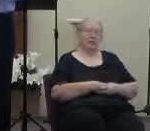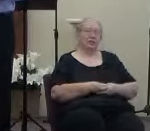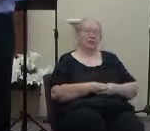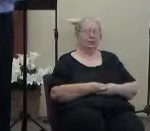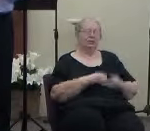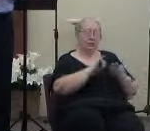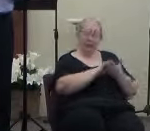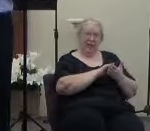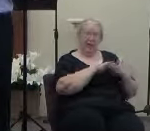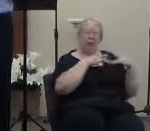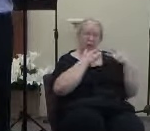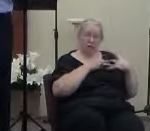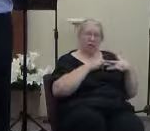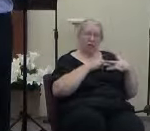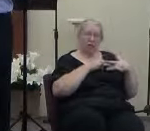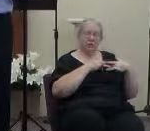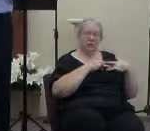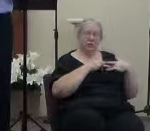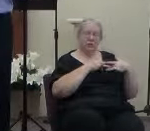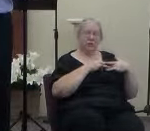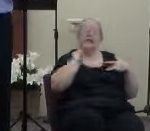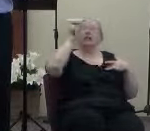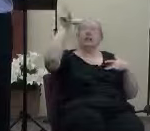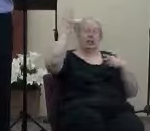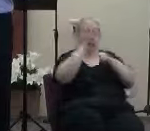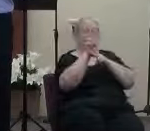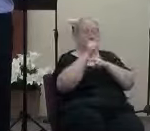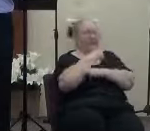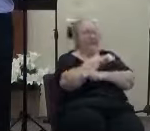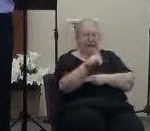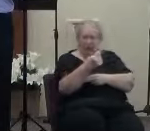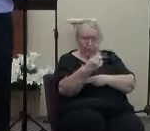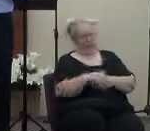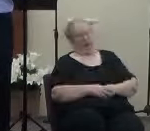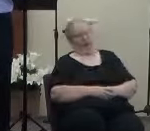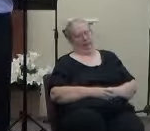life. He'll use anybody.